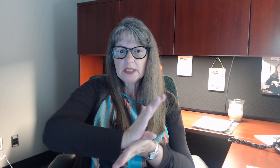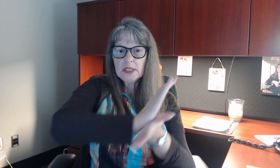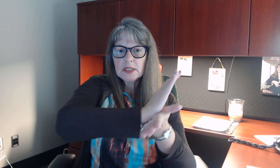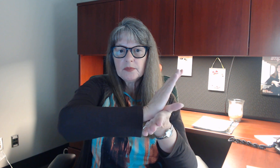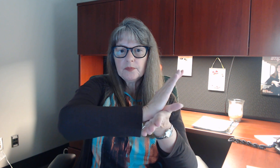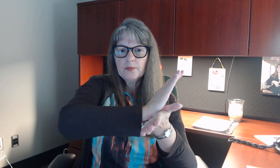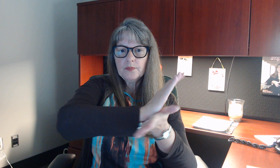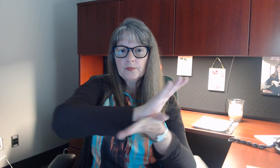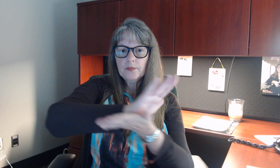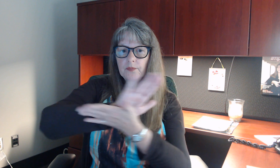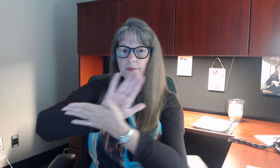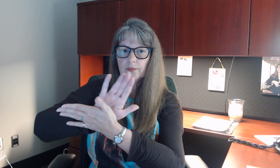Cheese.